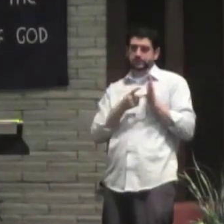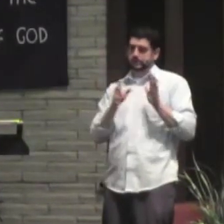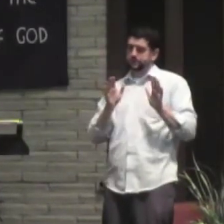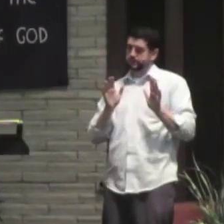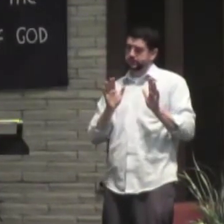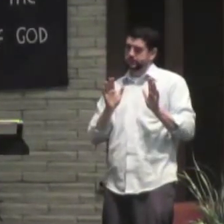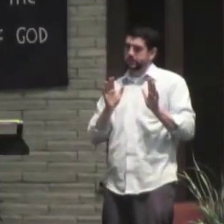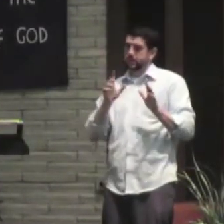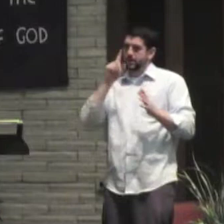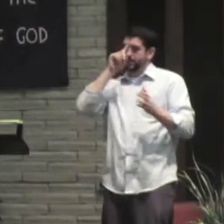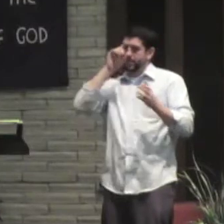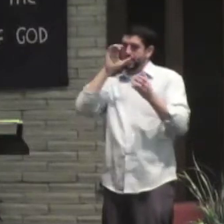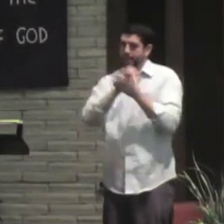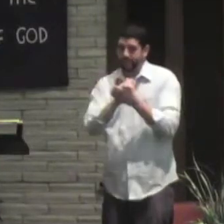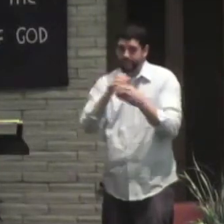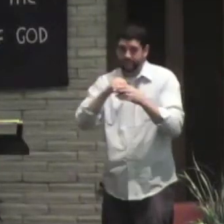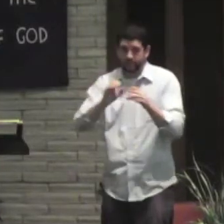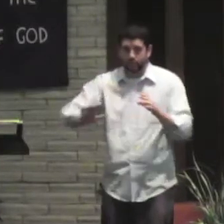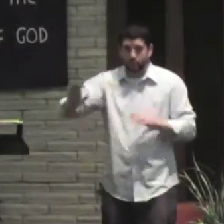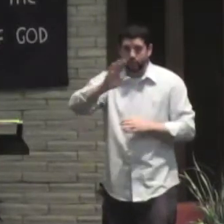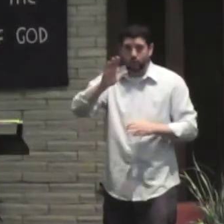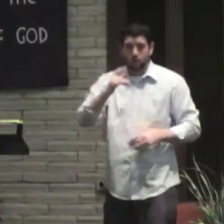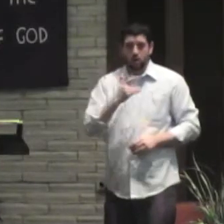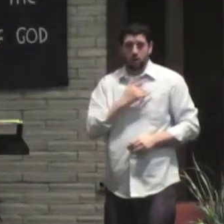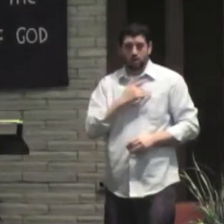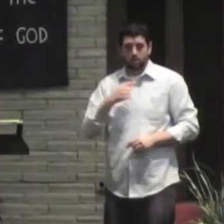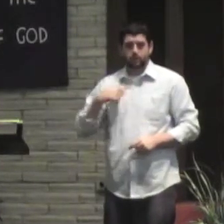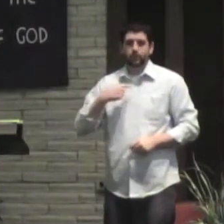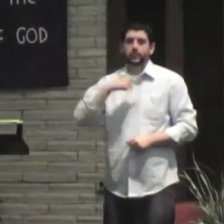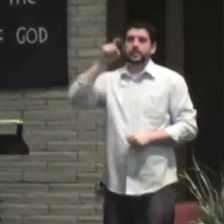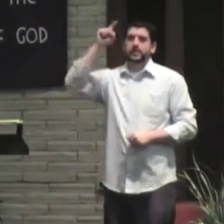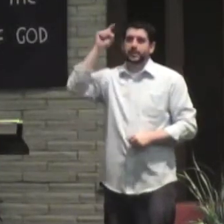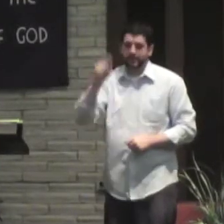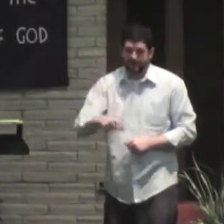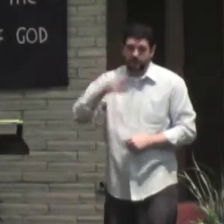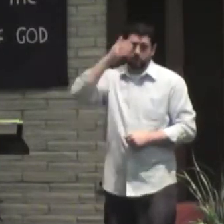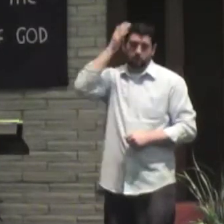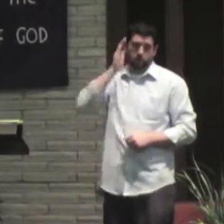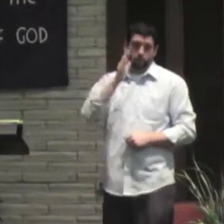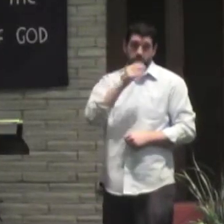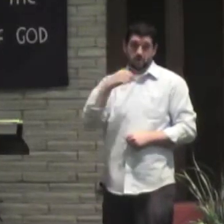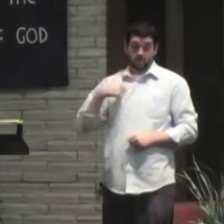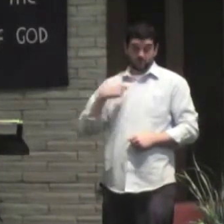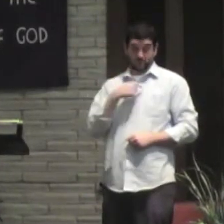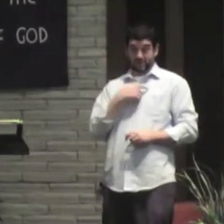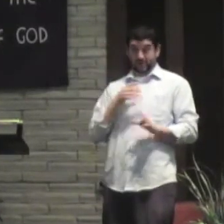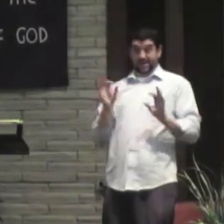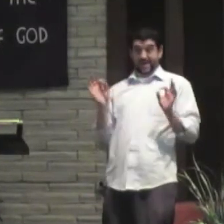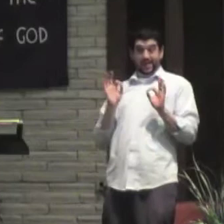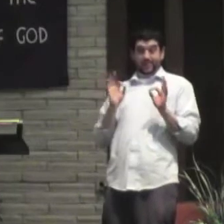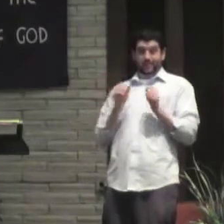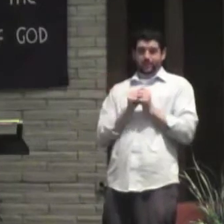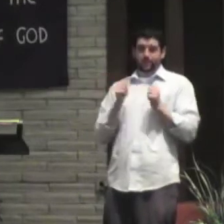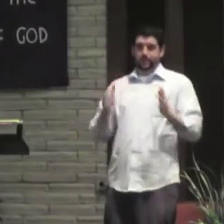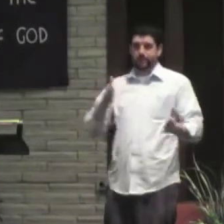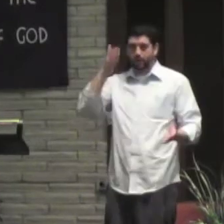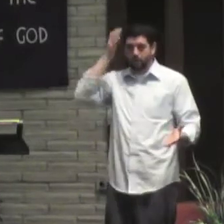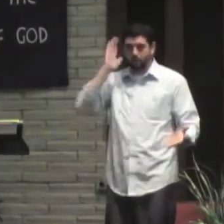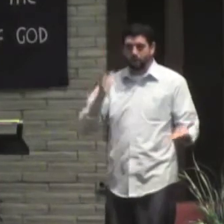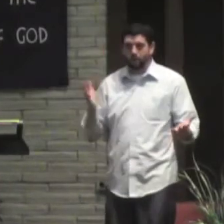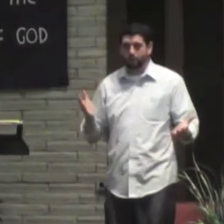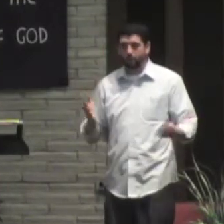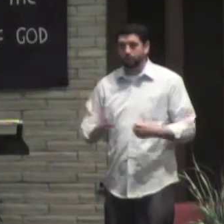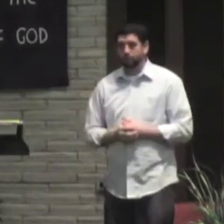Believe in your heart that we do need God and that we are nothing without God.